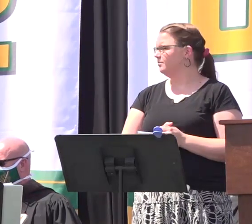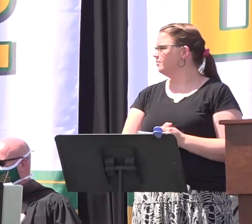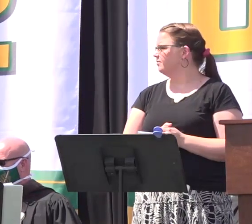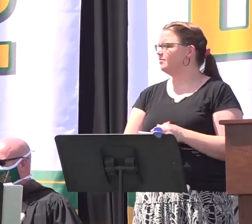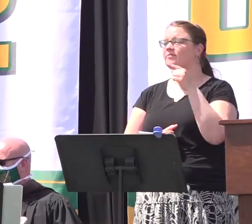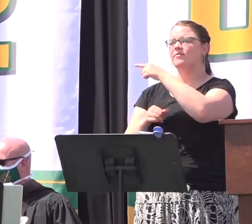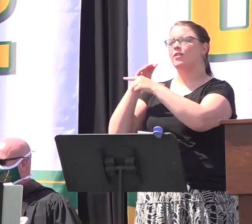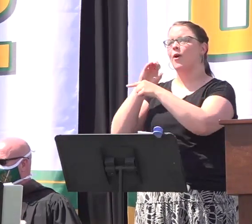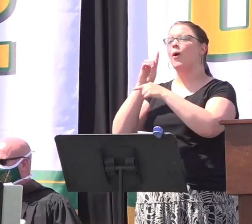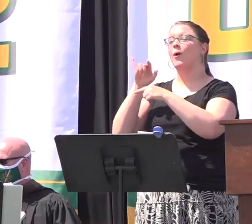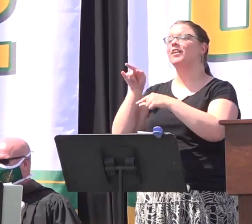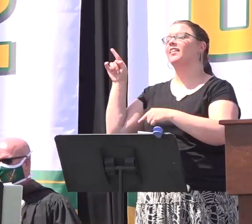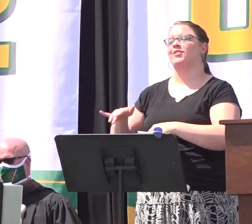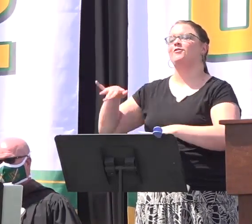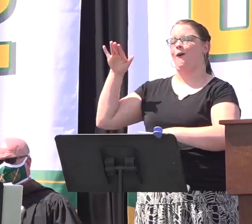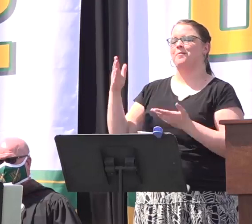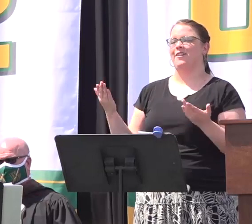That's Cody, he grew up in Florence.